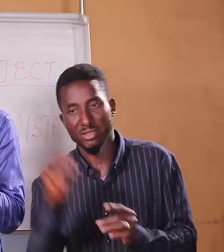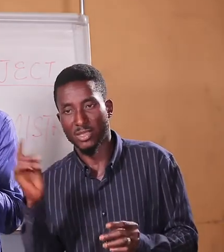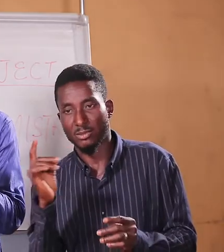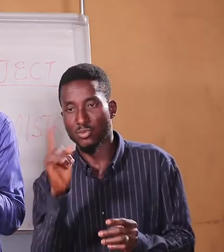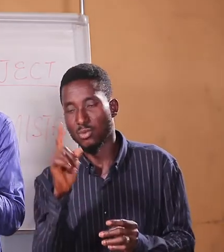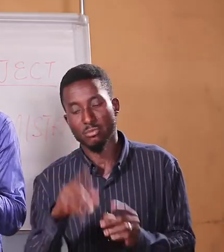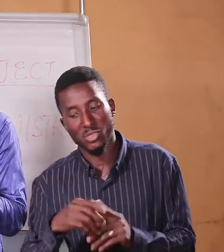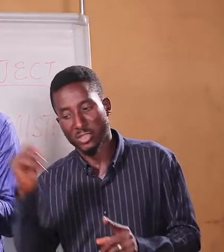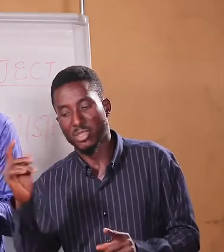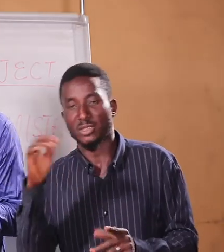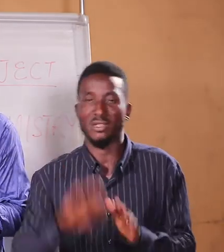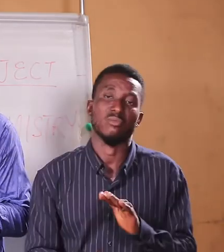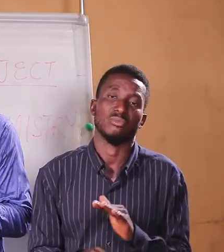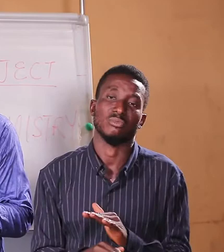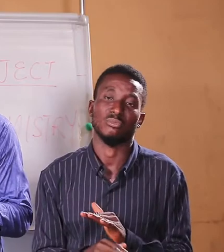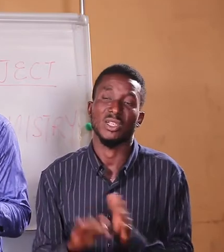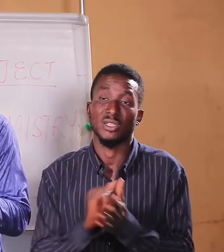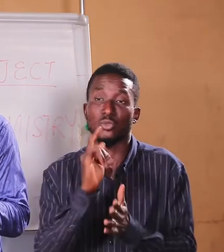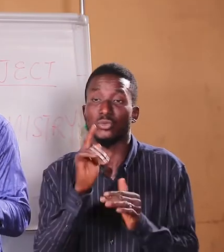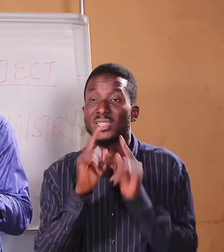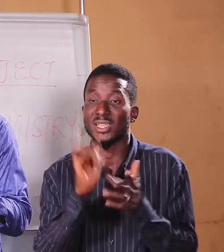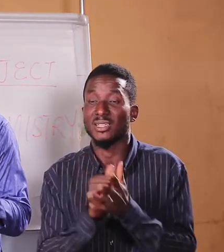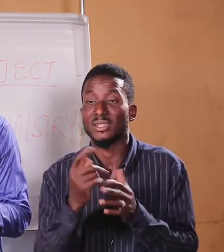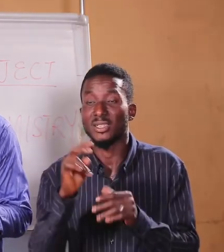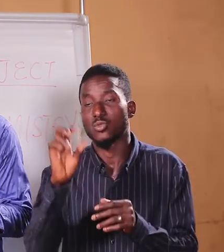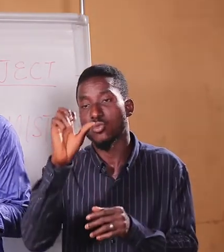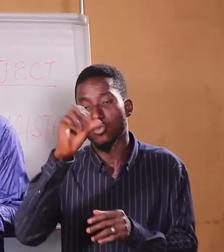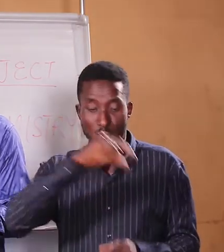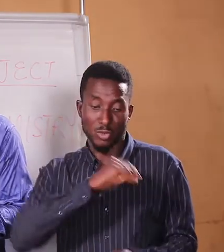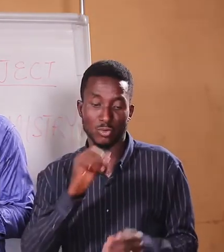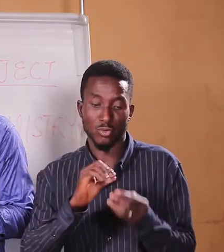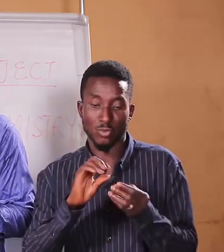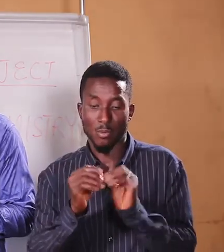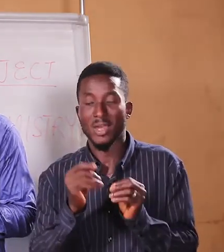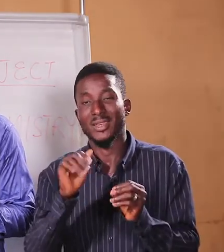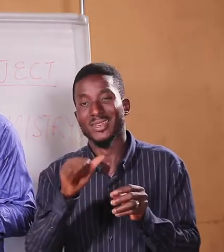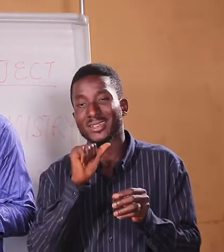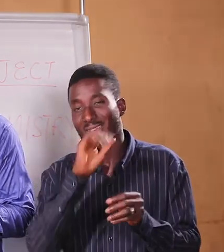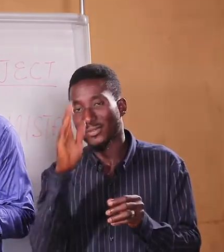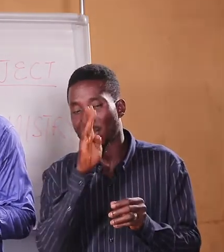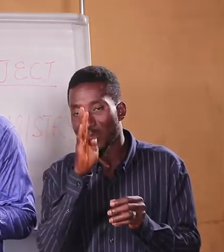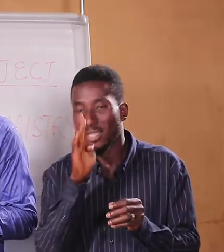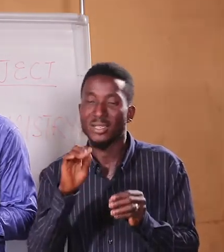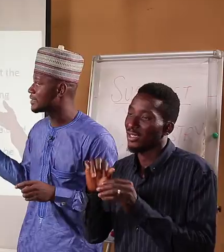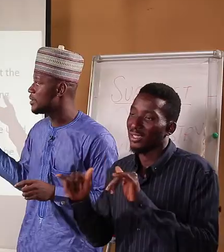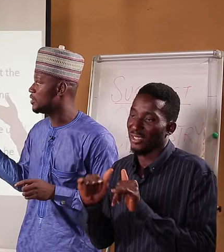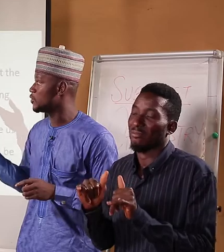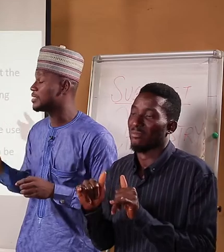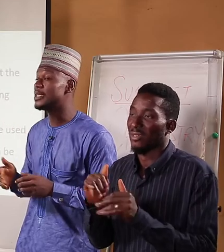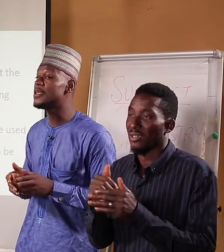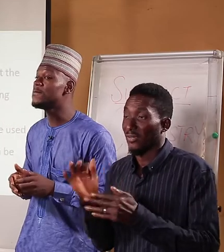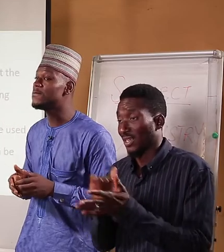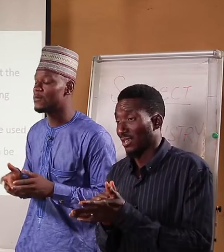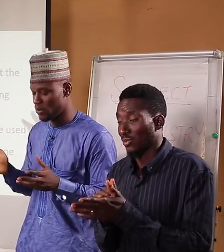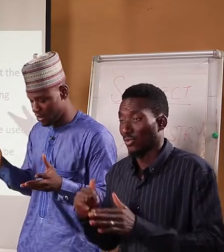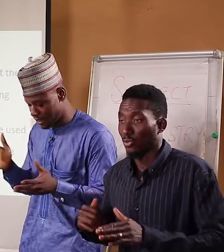the other one will be spinning down. That is to say, the quantum numbers can never be the same. Having said that, I will give you an assignment to